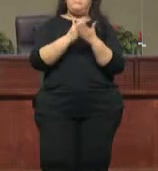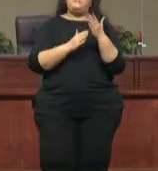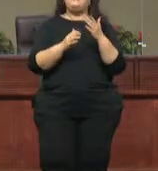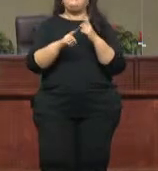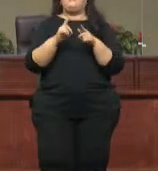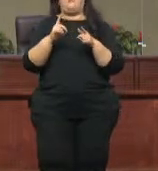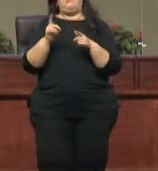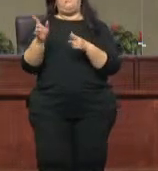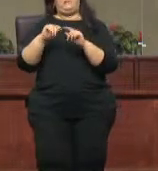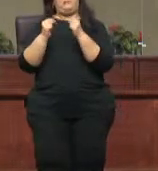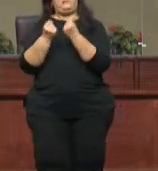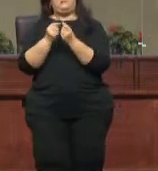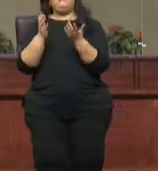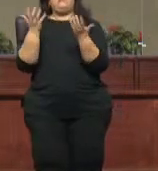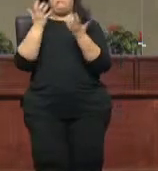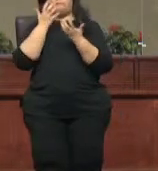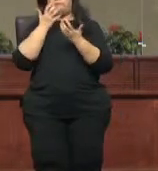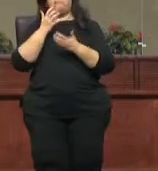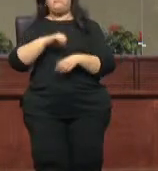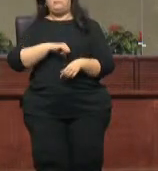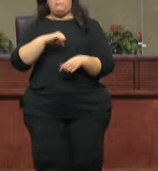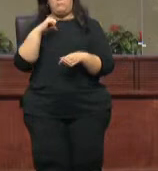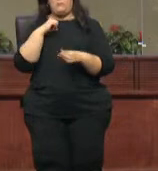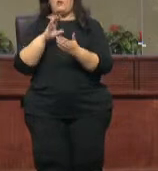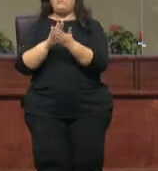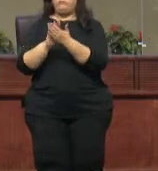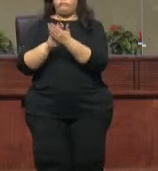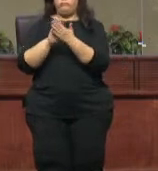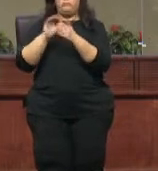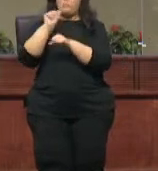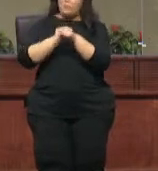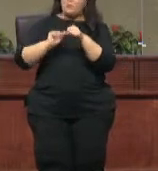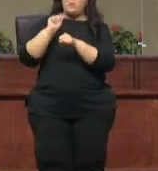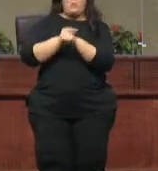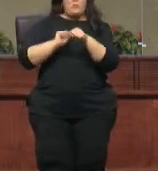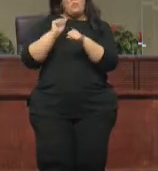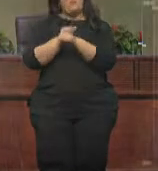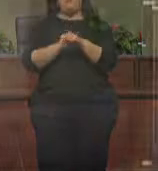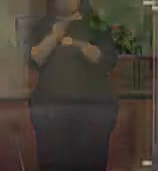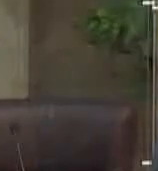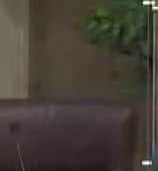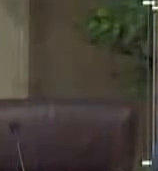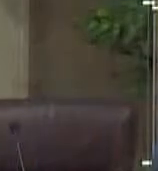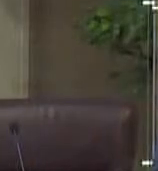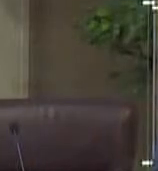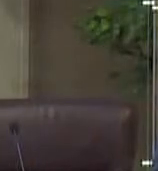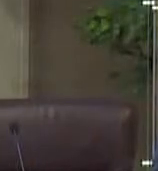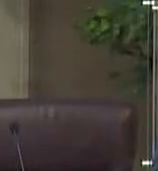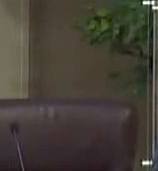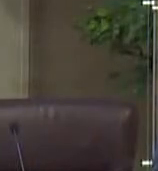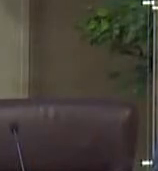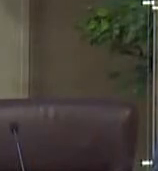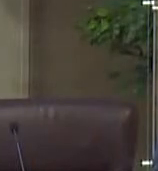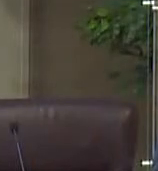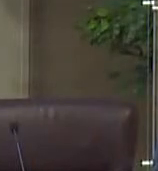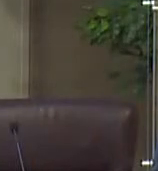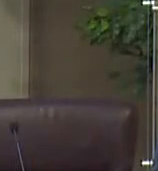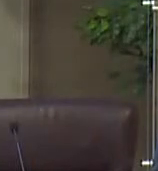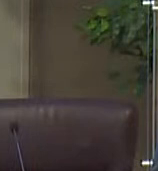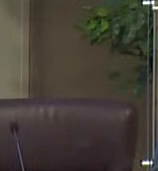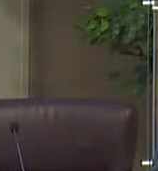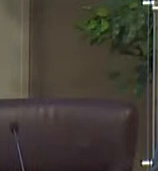team for going out and working hard each day to ensure that people are complying with